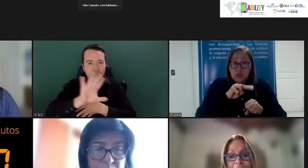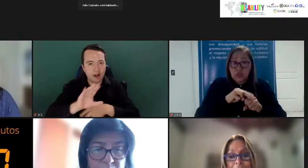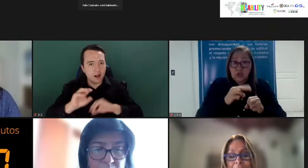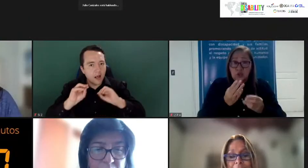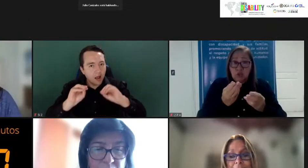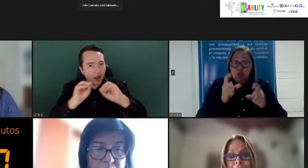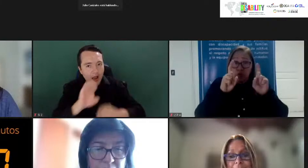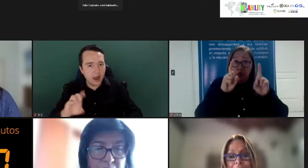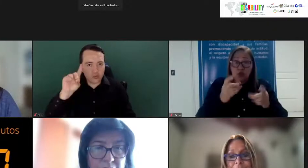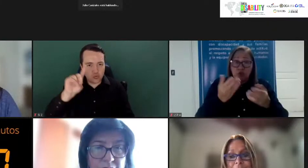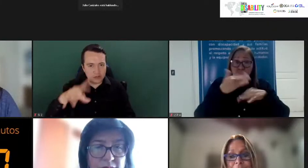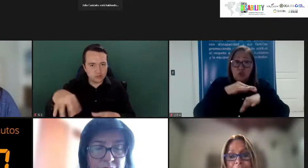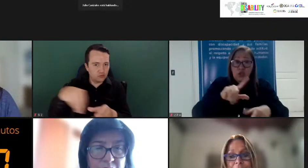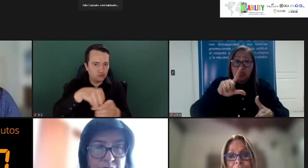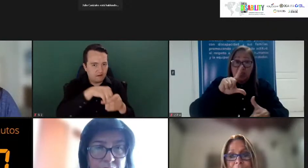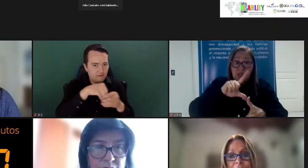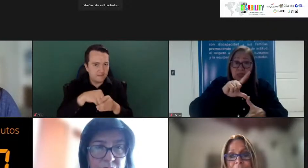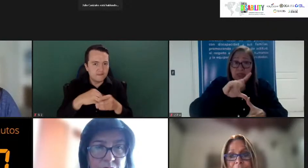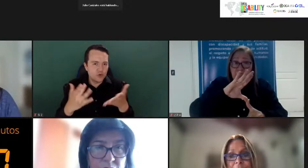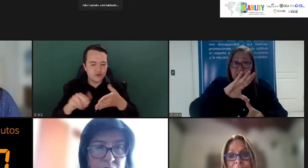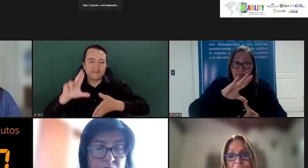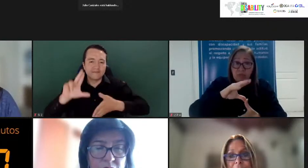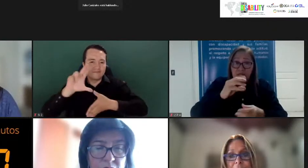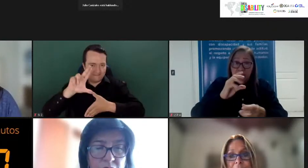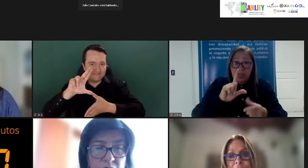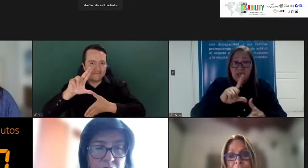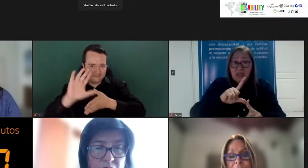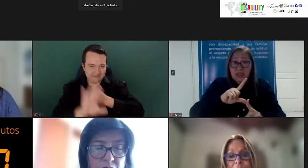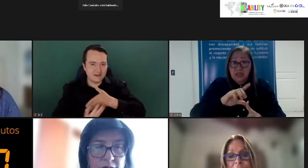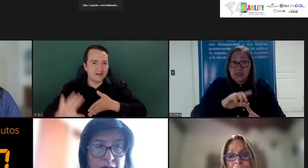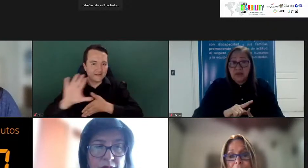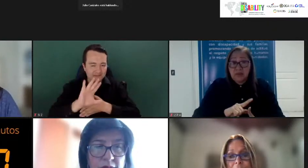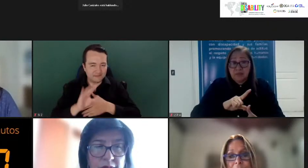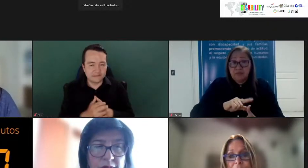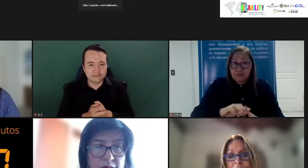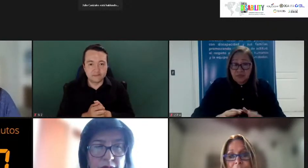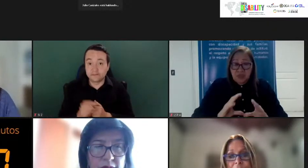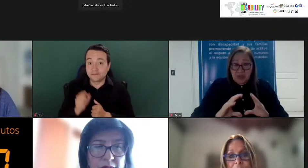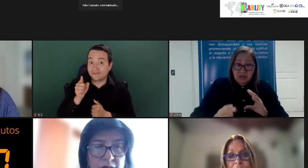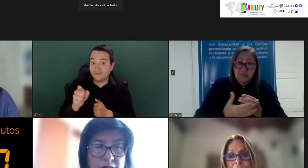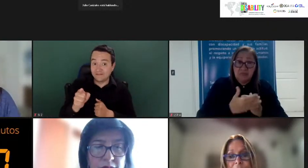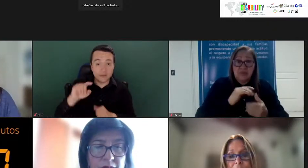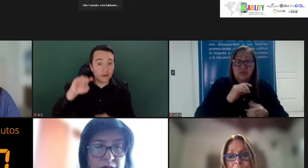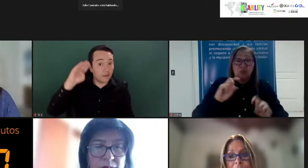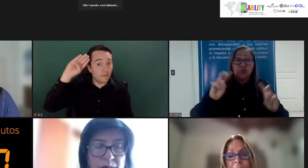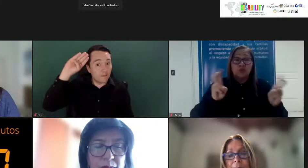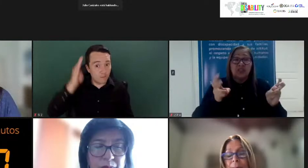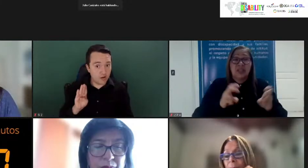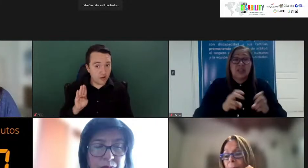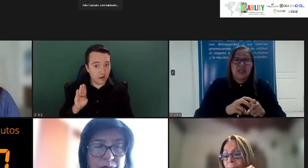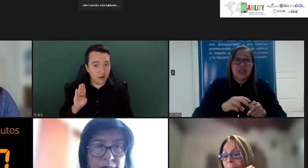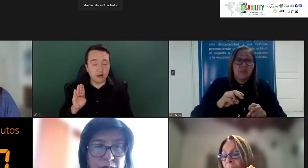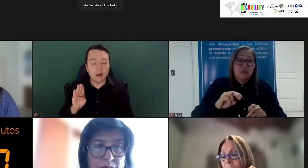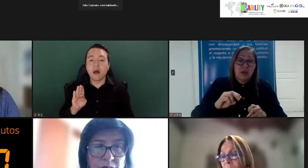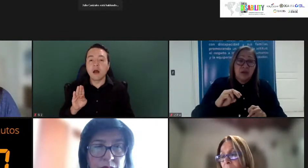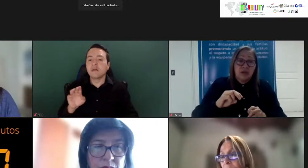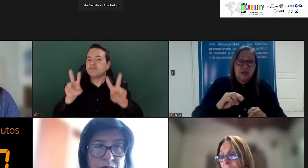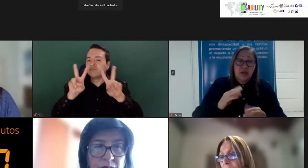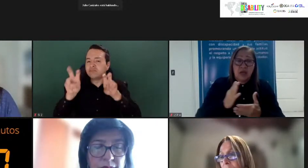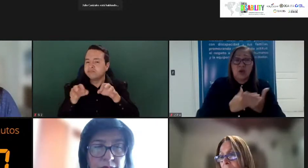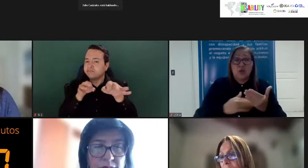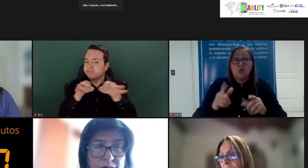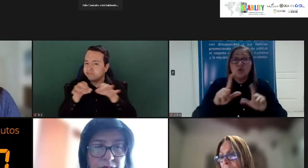regional network for inclusive education in latin america and she is going to talk